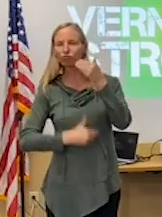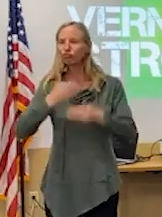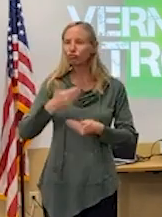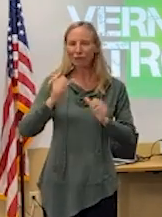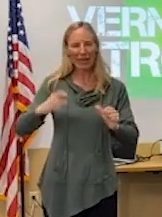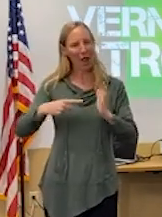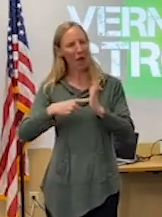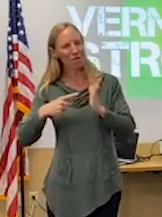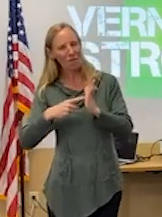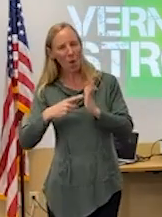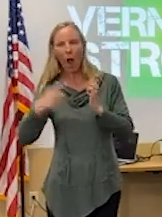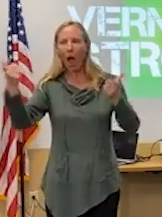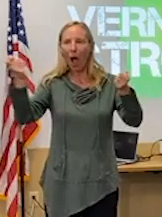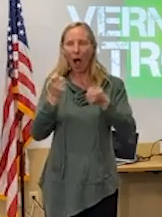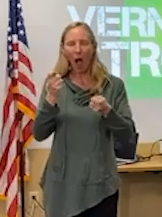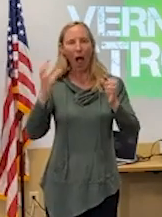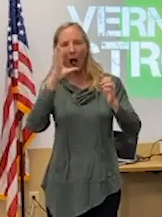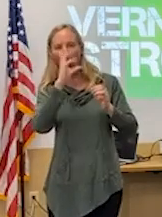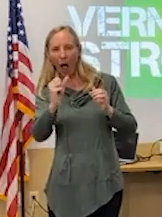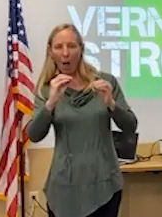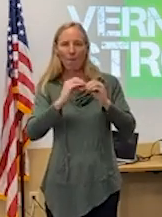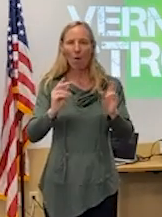more affordable to attract more people here.